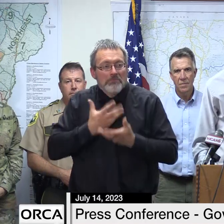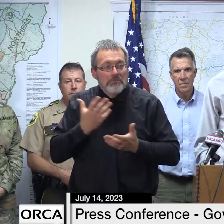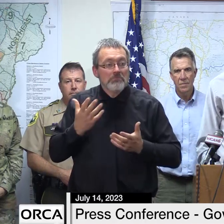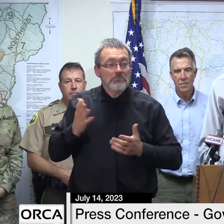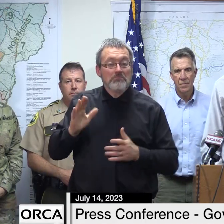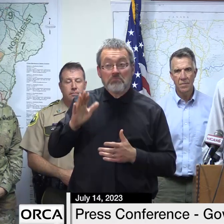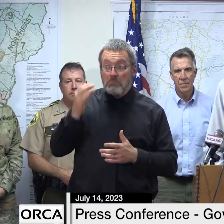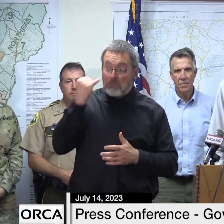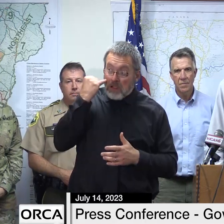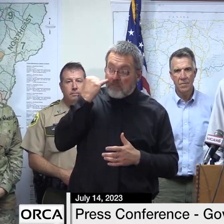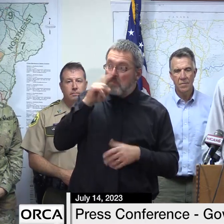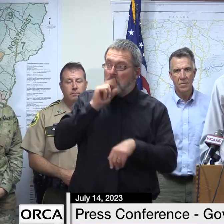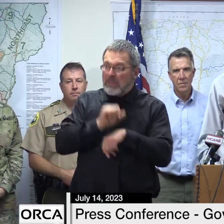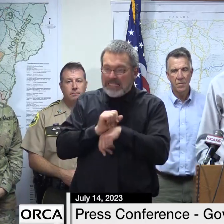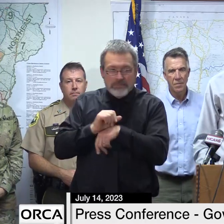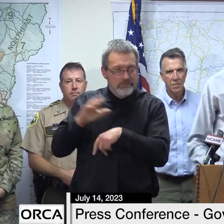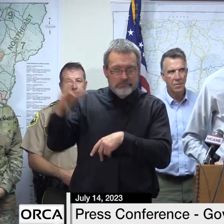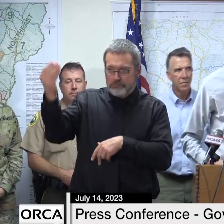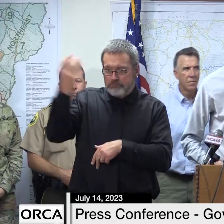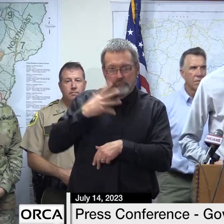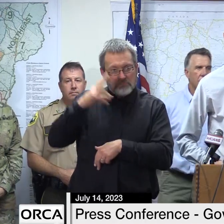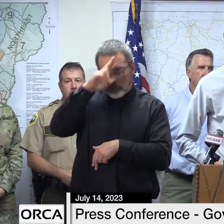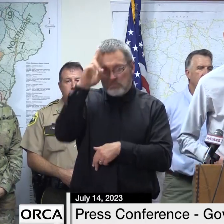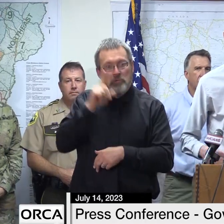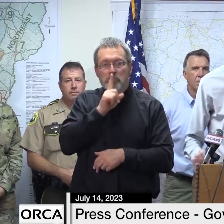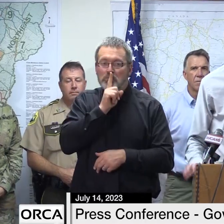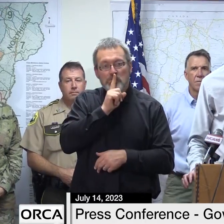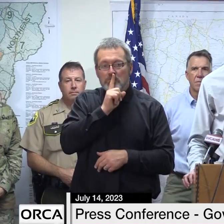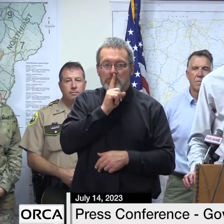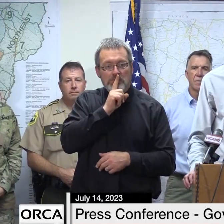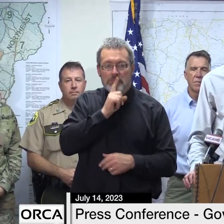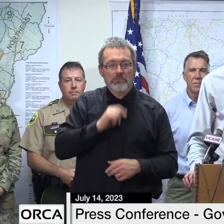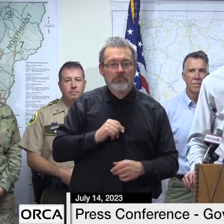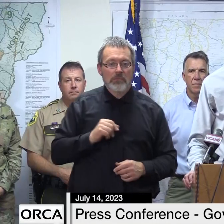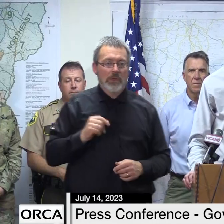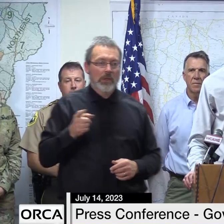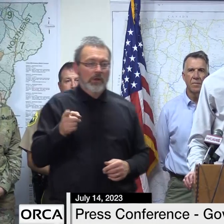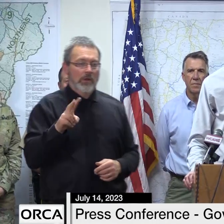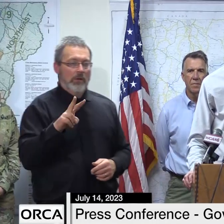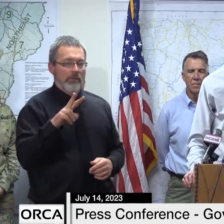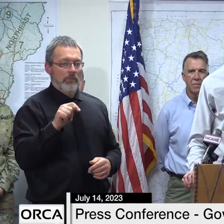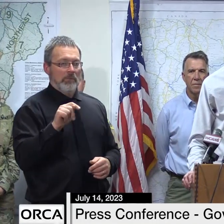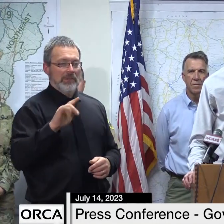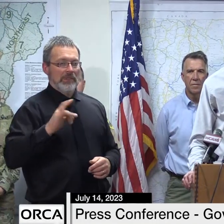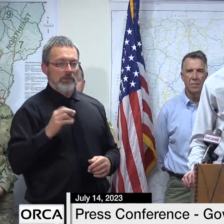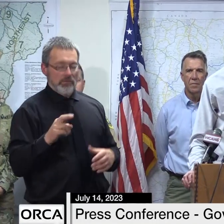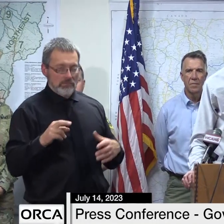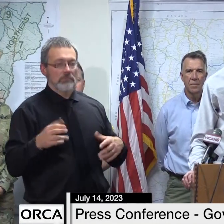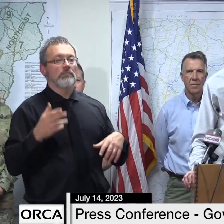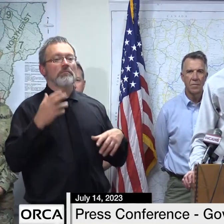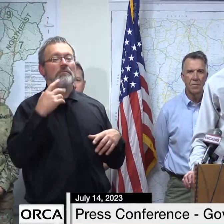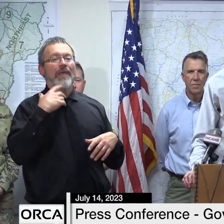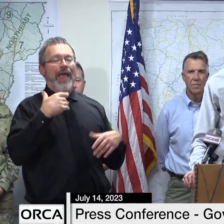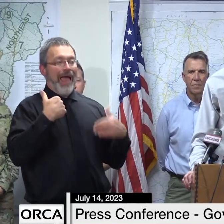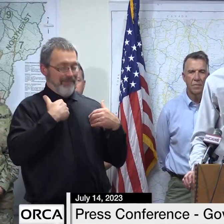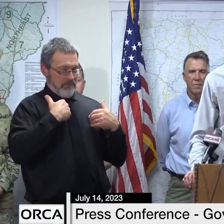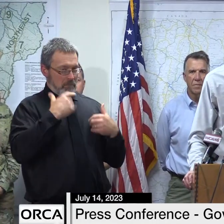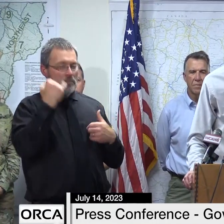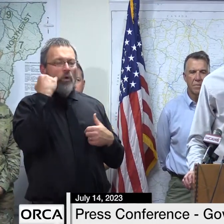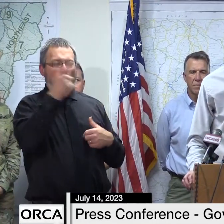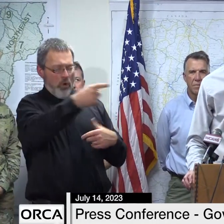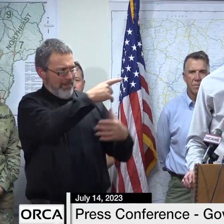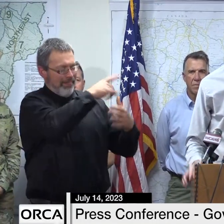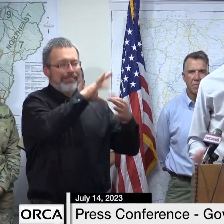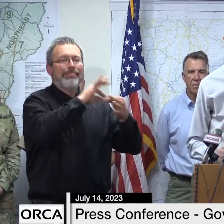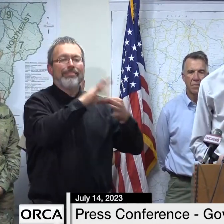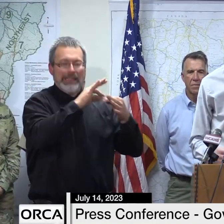What about illnesses from coming into contact with flood water, like hepatitis or anxiety? Yeah, those are the